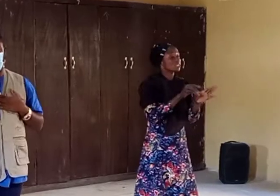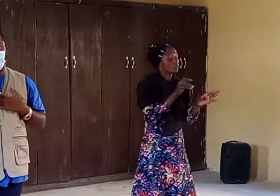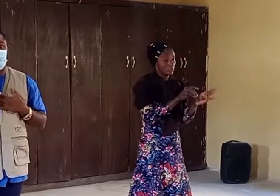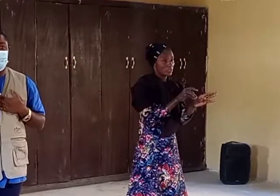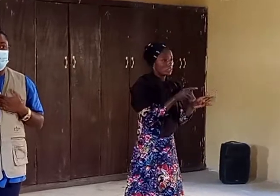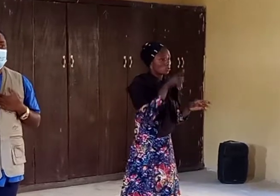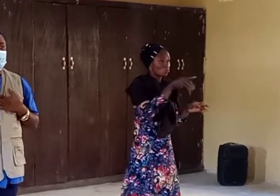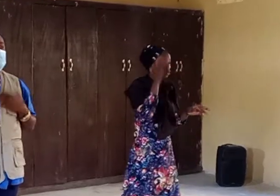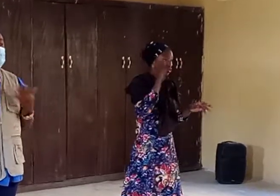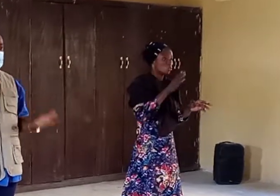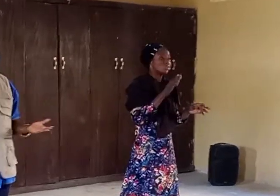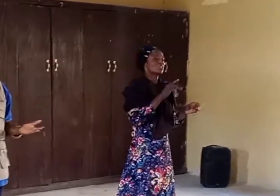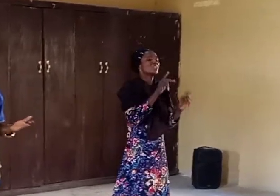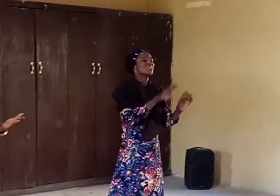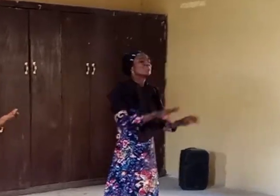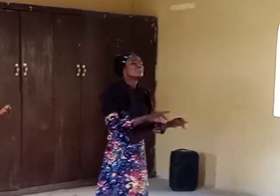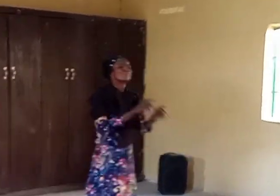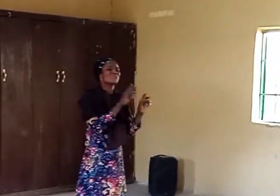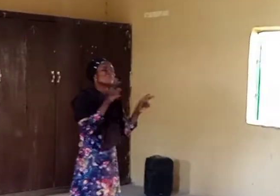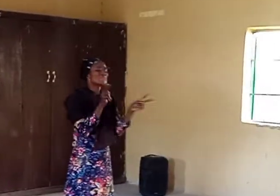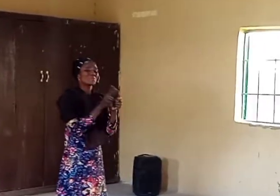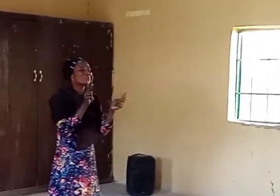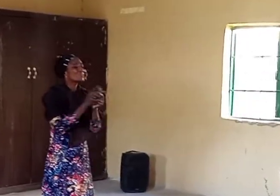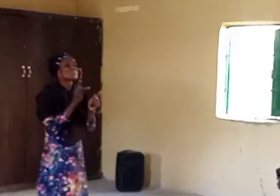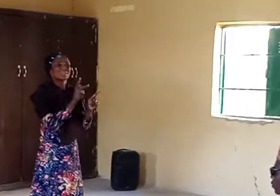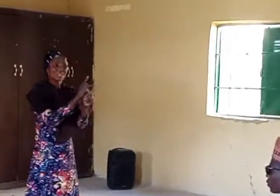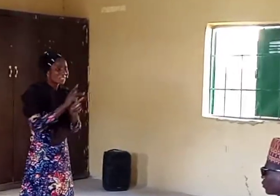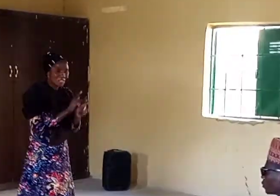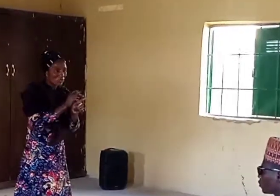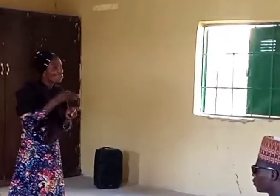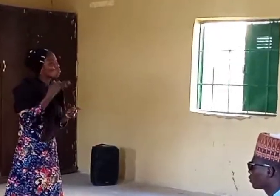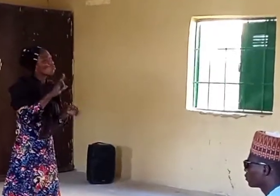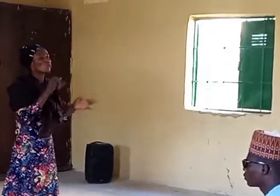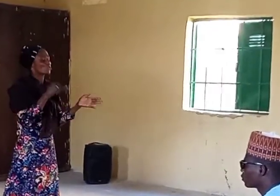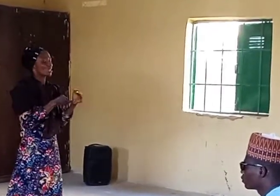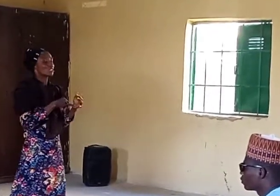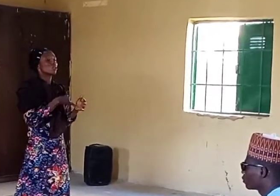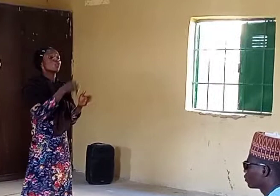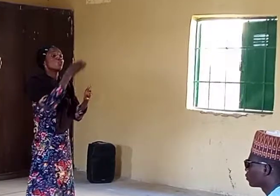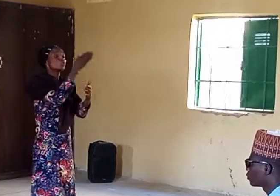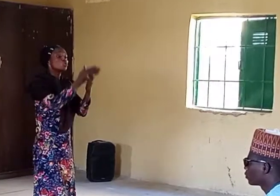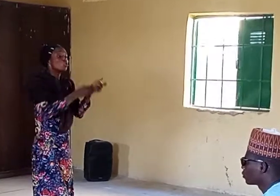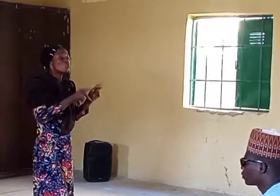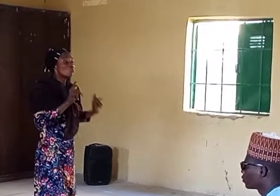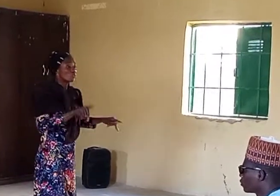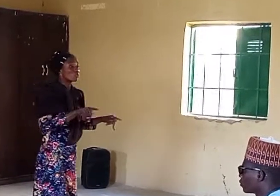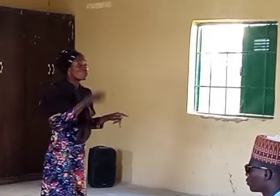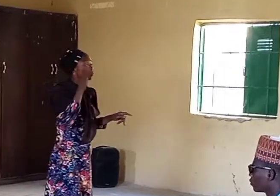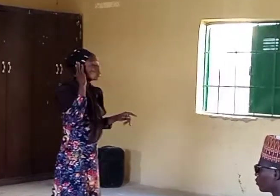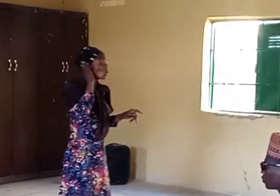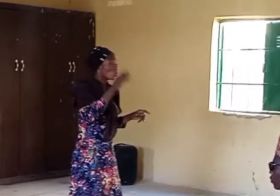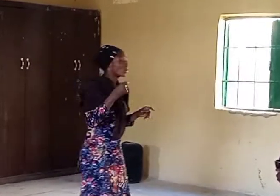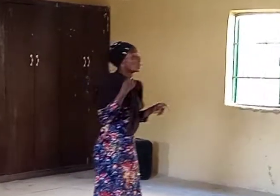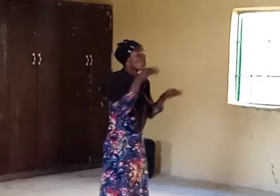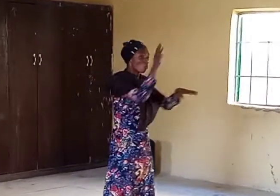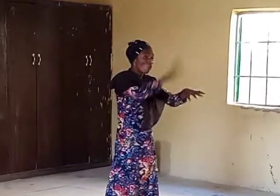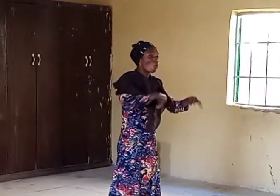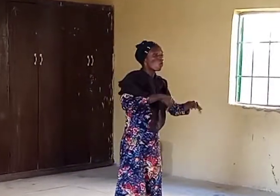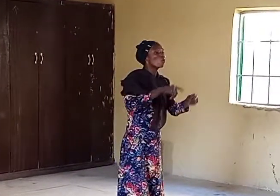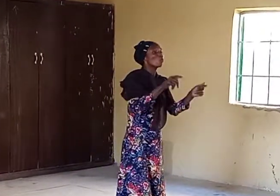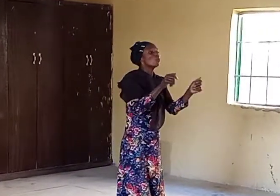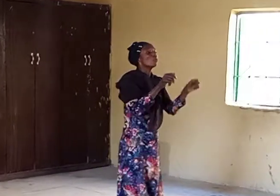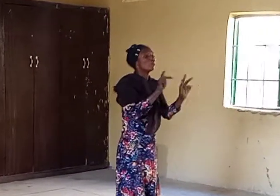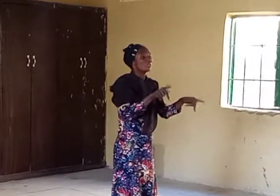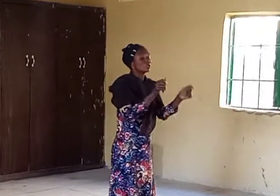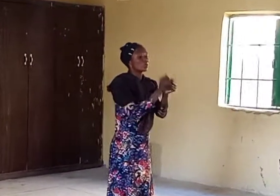is out. You call him good. Some people, we do this. It's wrong. For